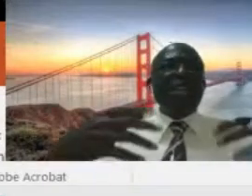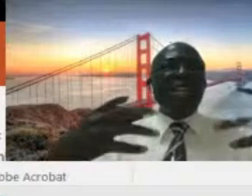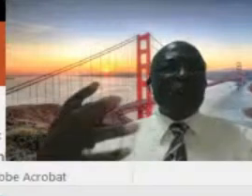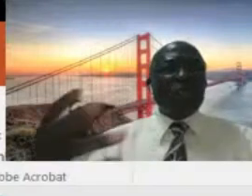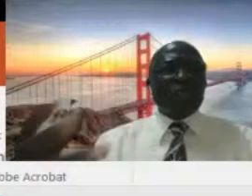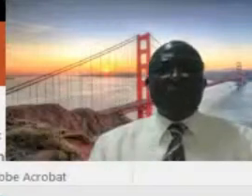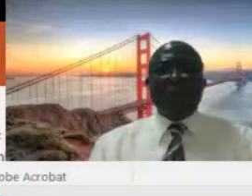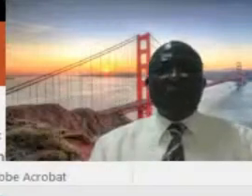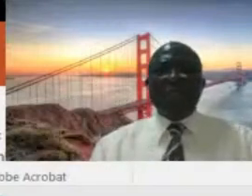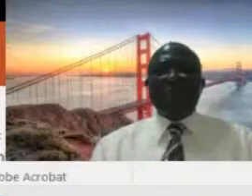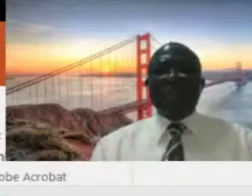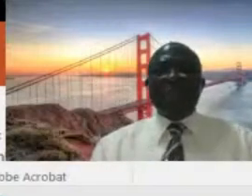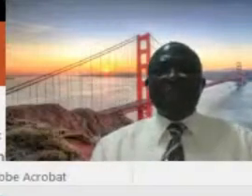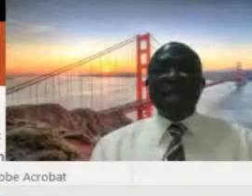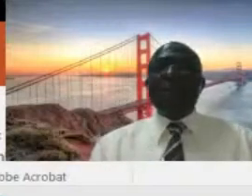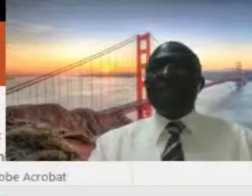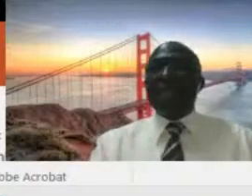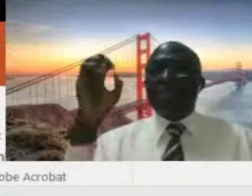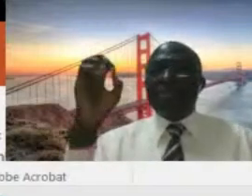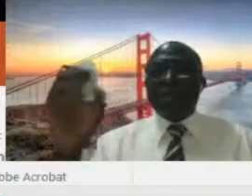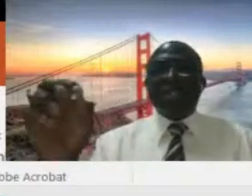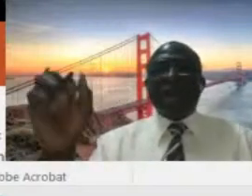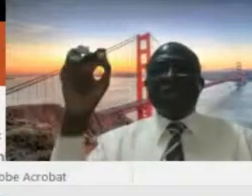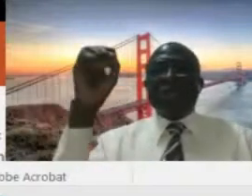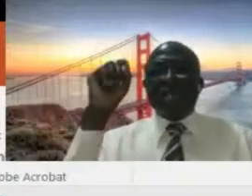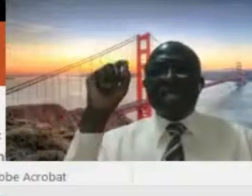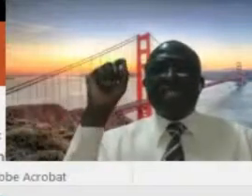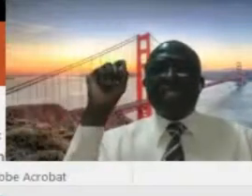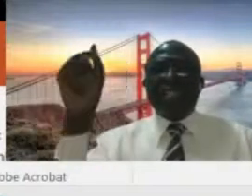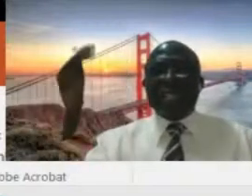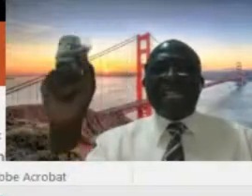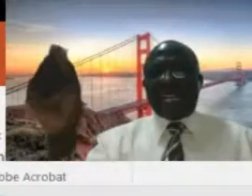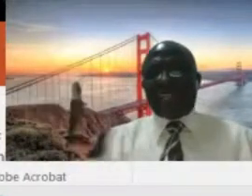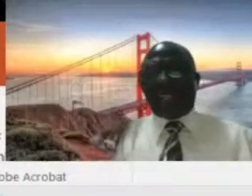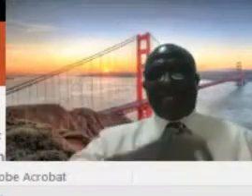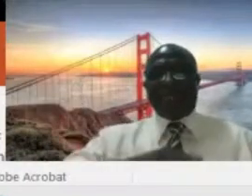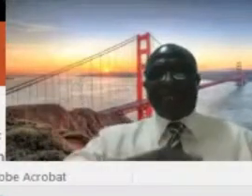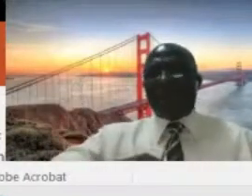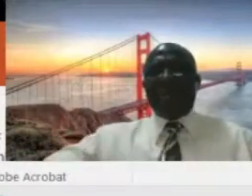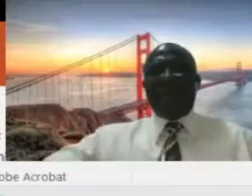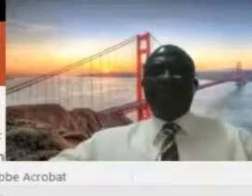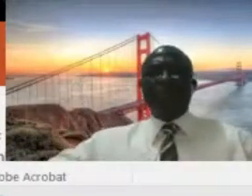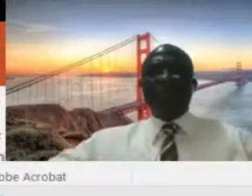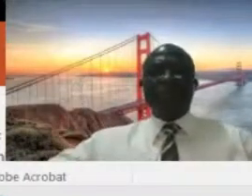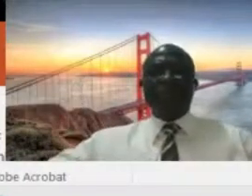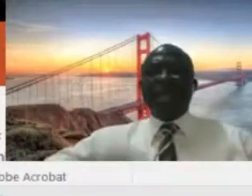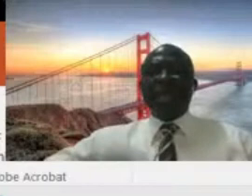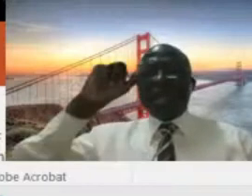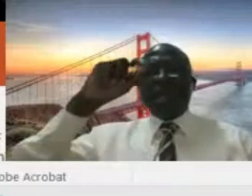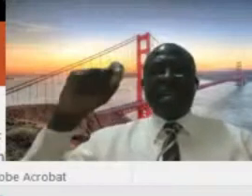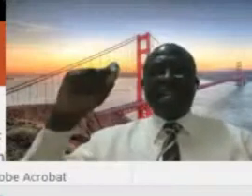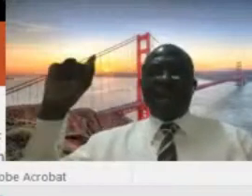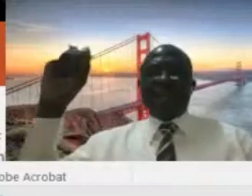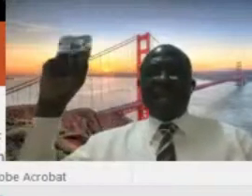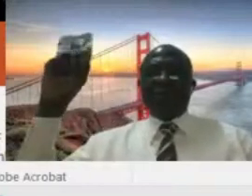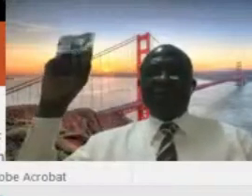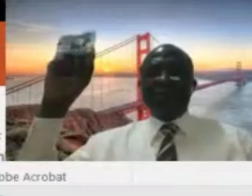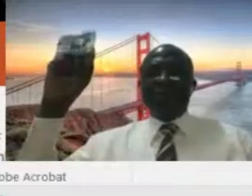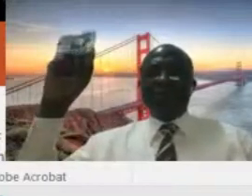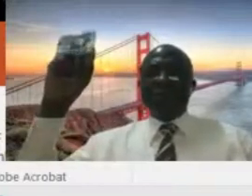feeling emotional about the person, but they missed out to see these indicators. Mapema indicators were